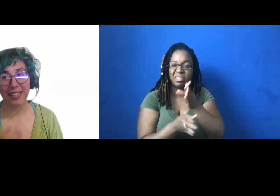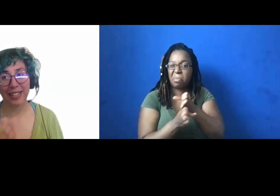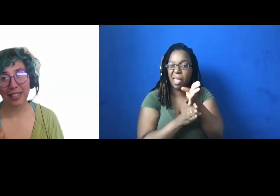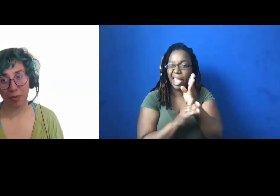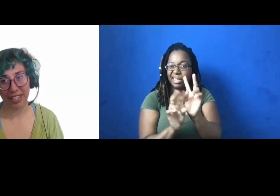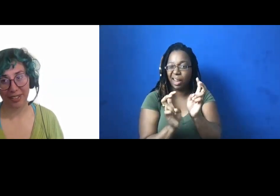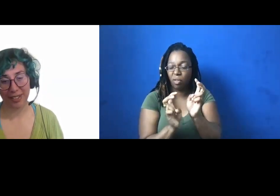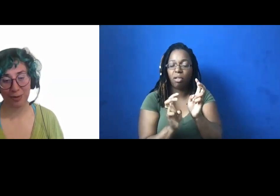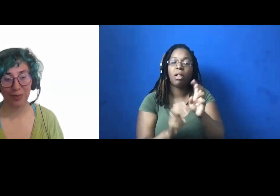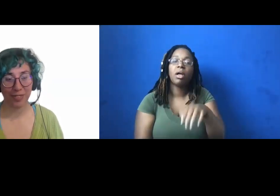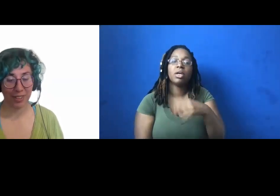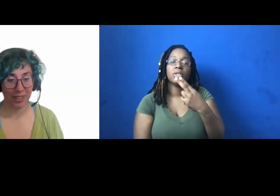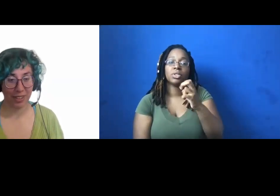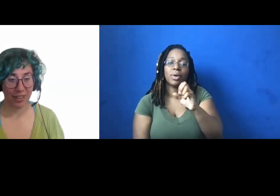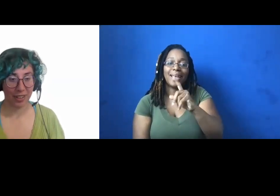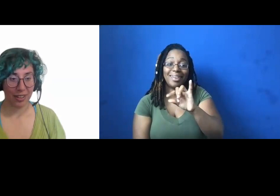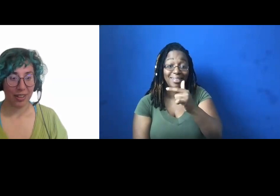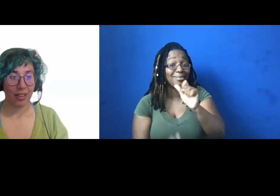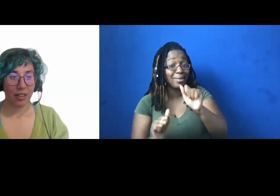titles and subtitles.